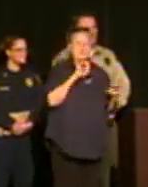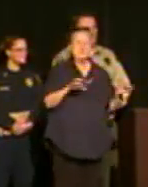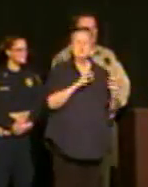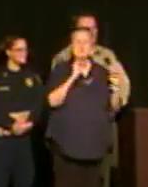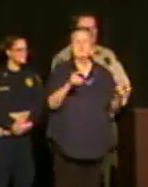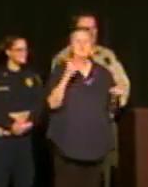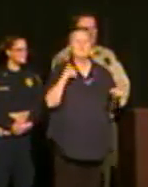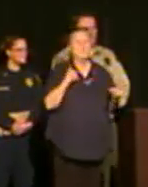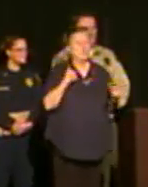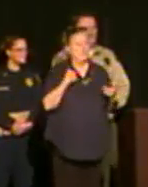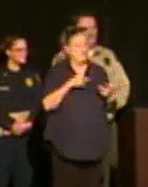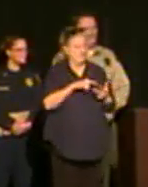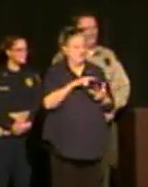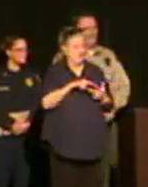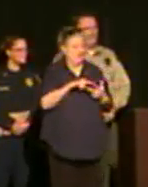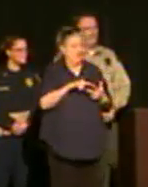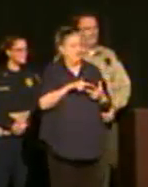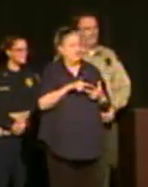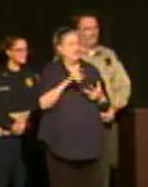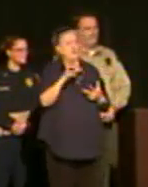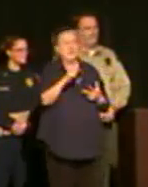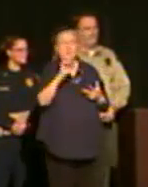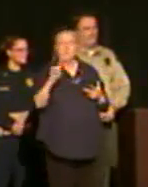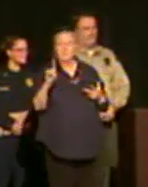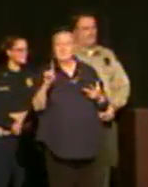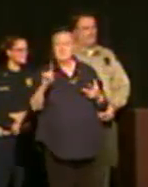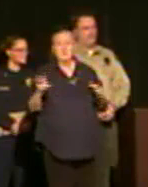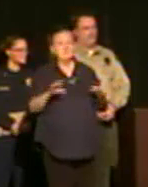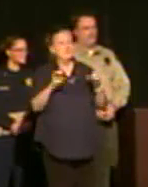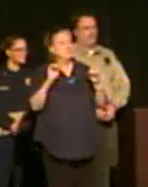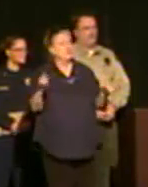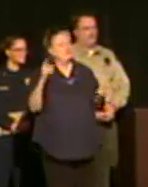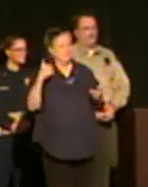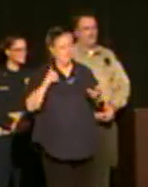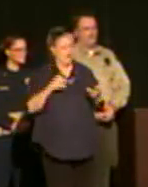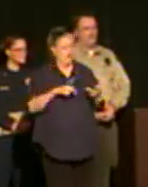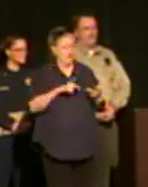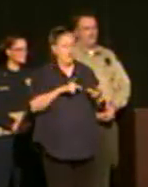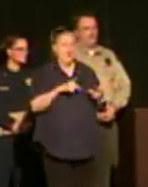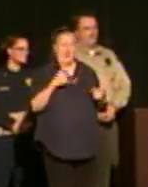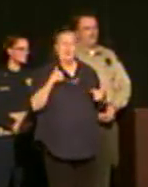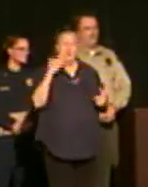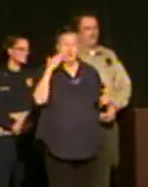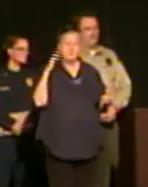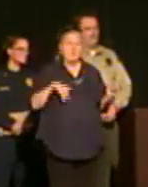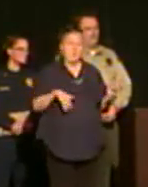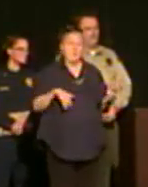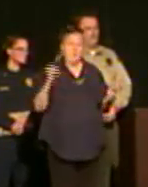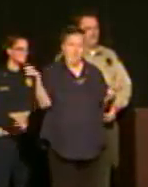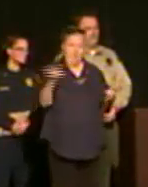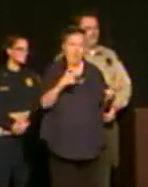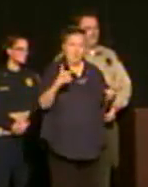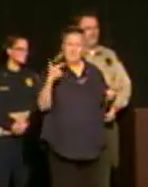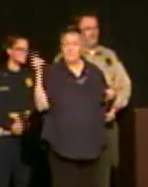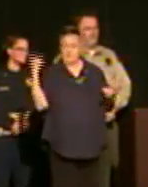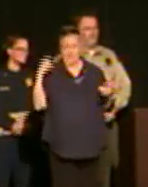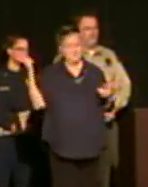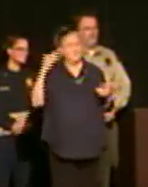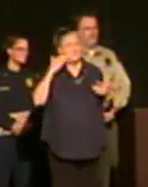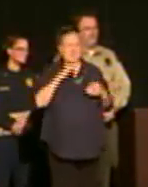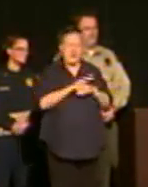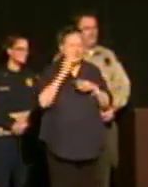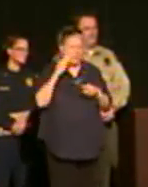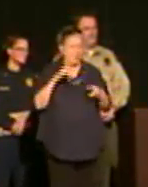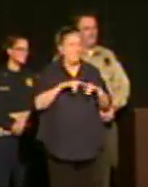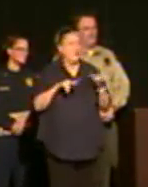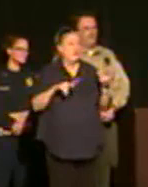nothing for me, that 911 did nothing for me, and I know all of you guys were busy. But